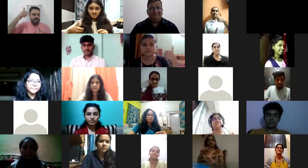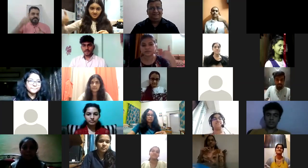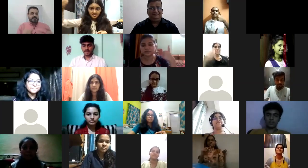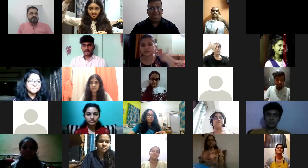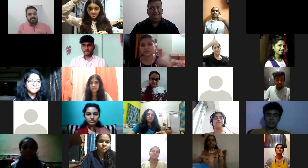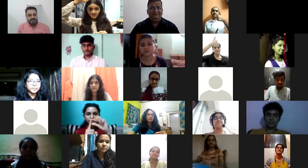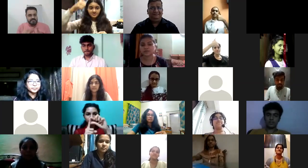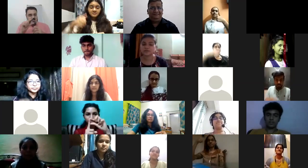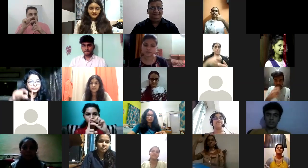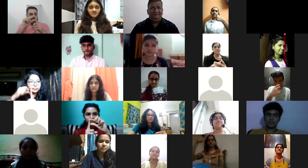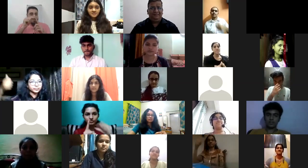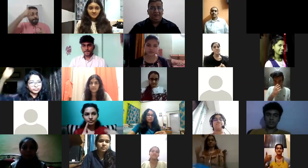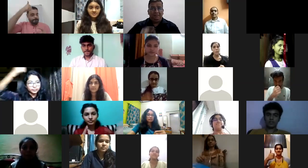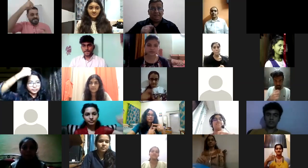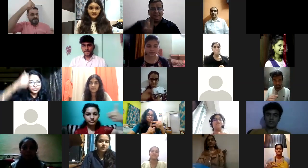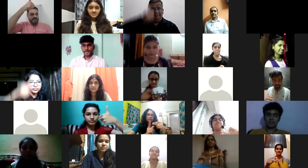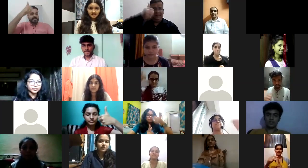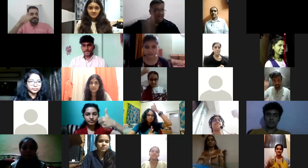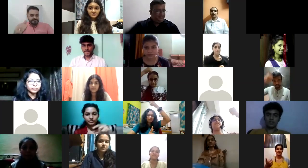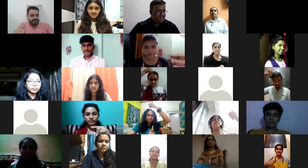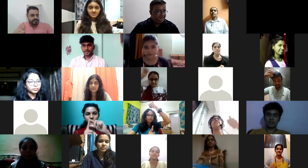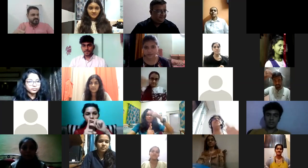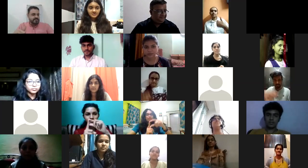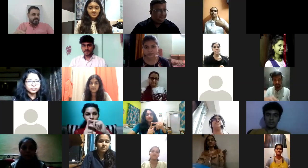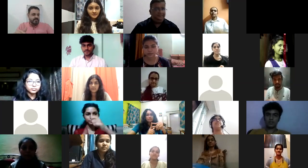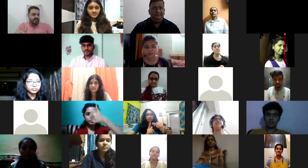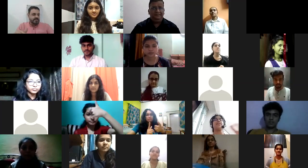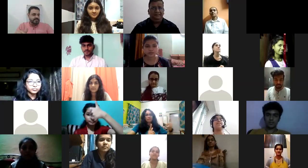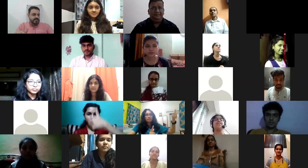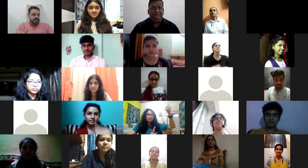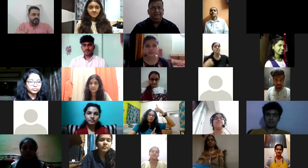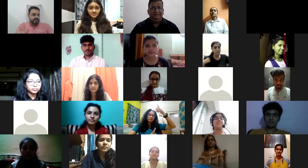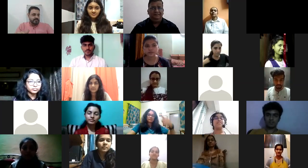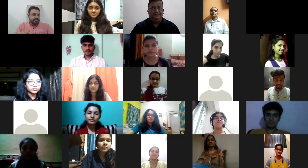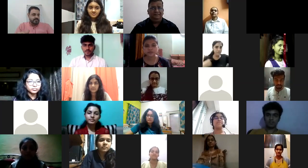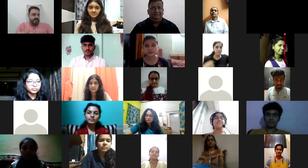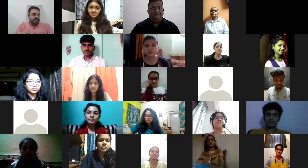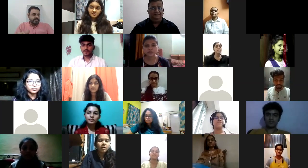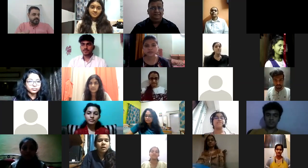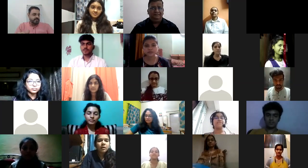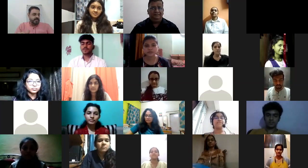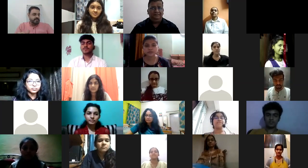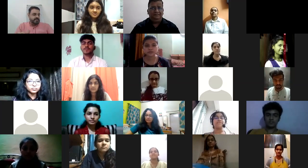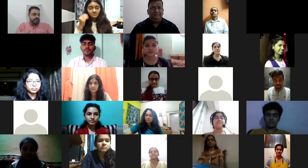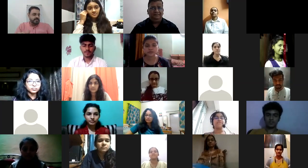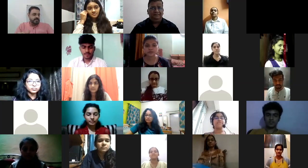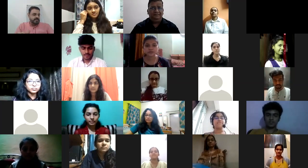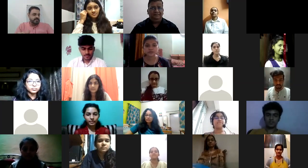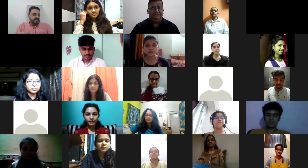is and principal. Okay. Then we have this